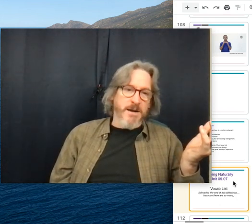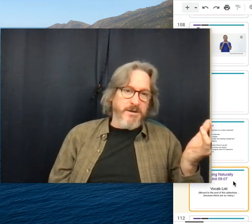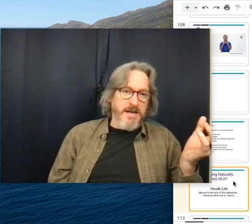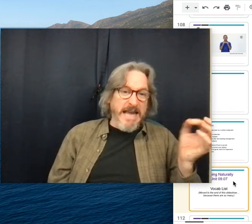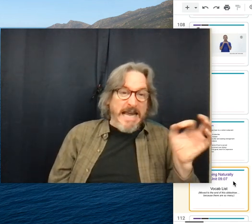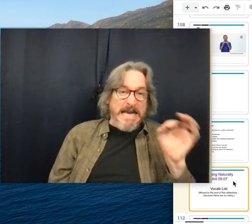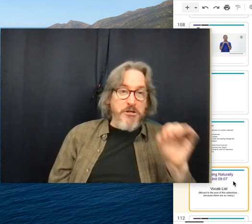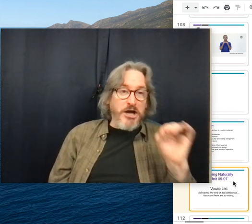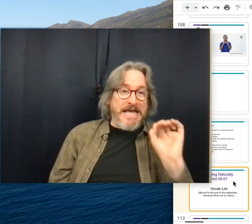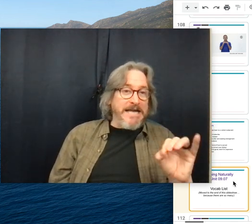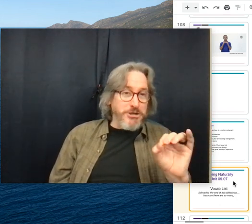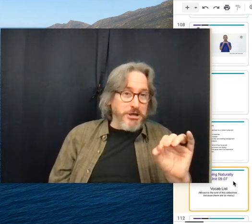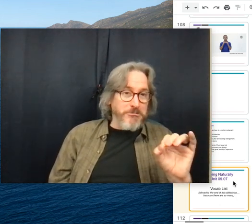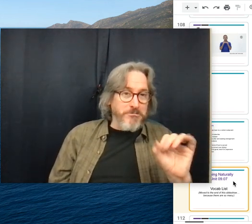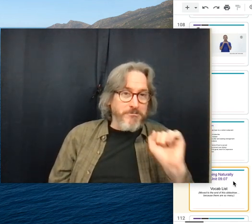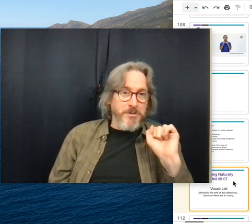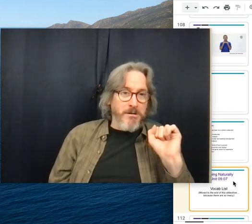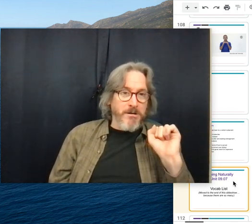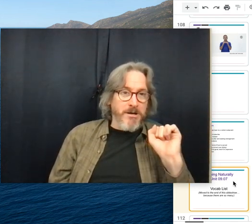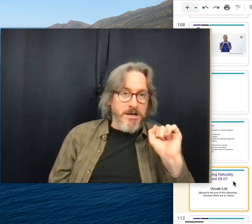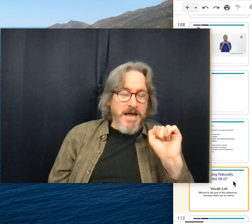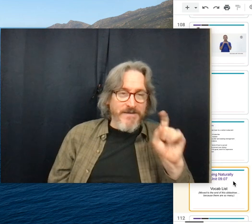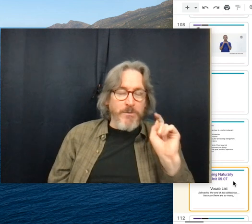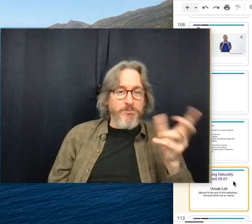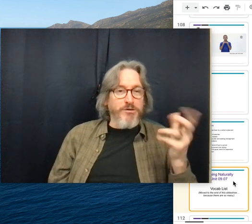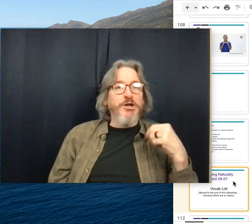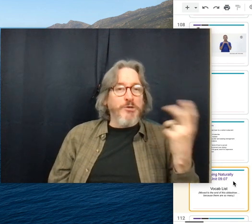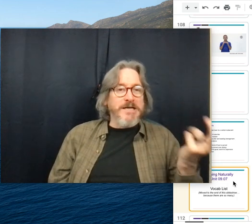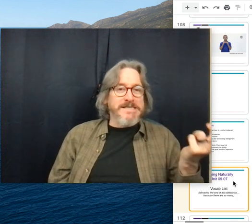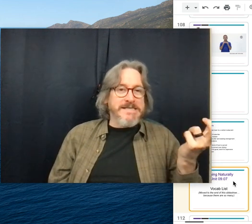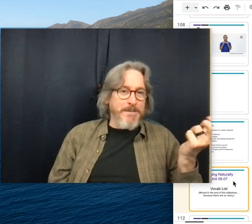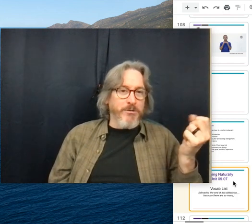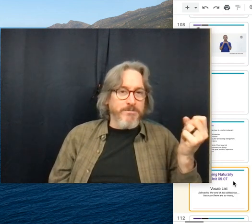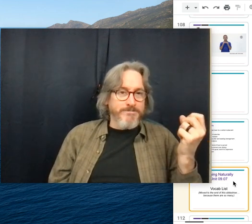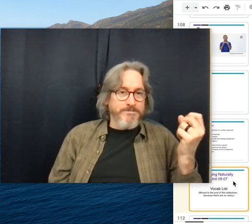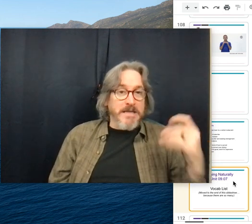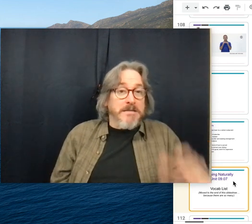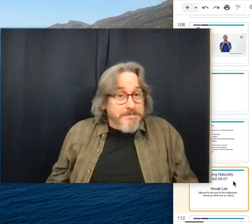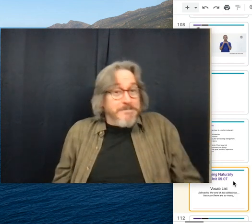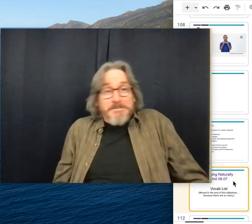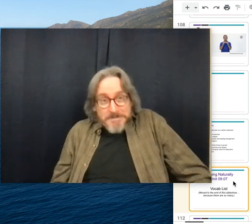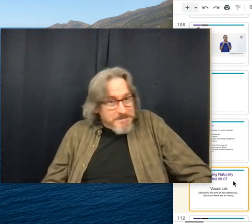six top in the kitchen. And they would bring you things to sample.